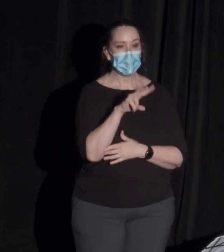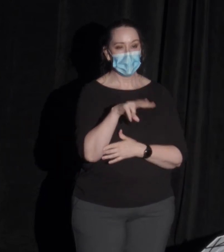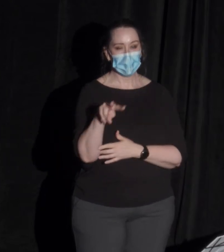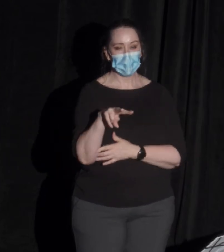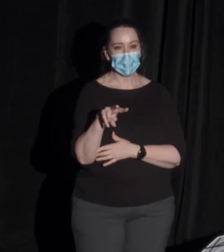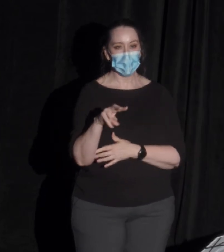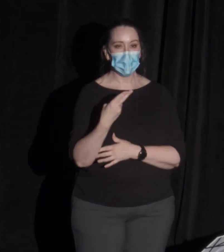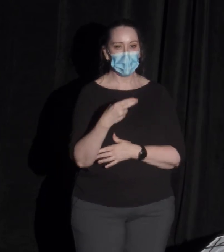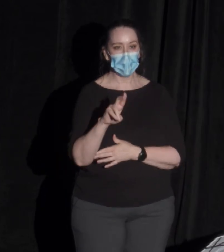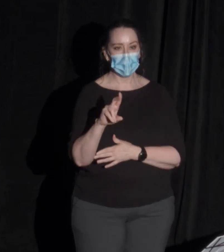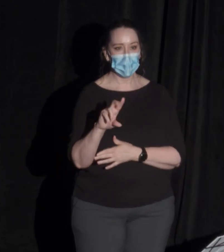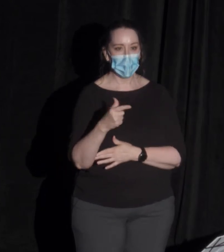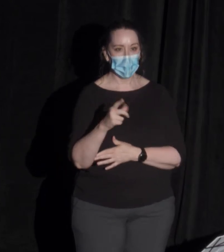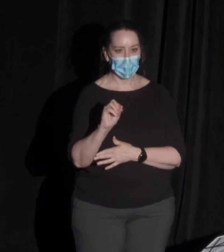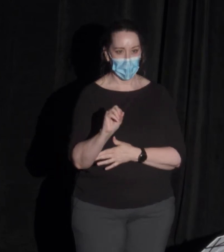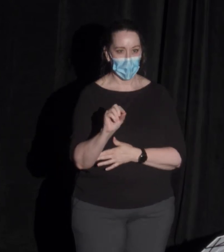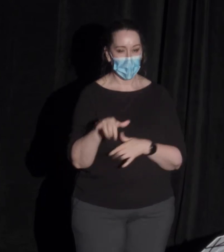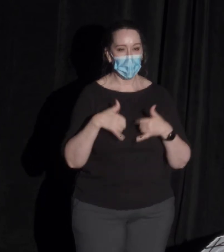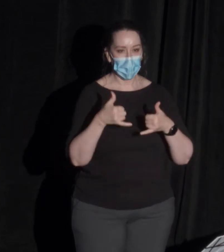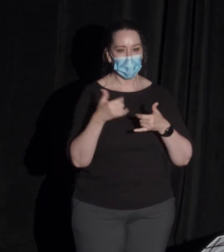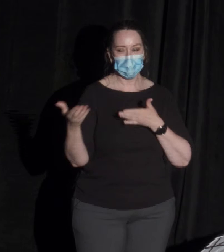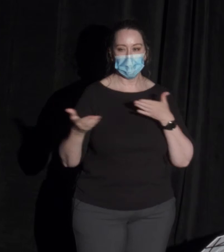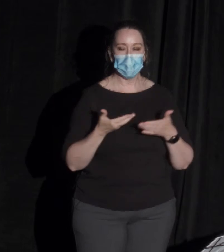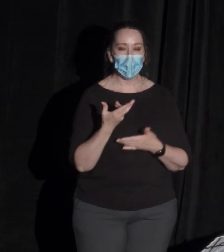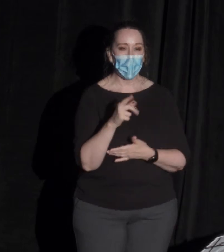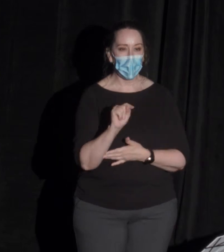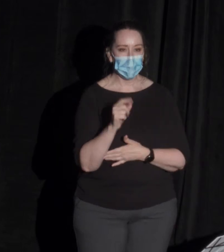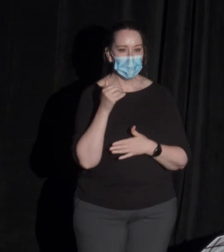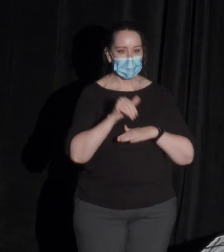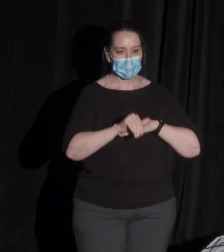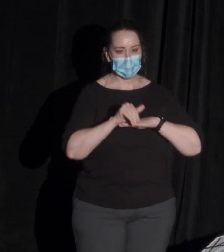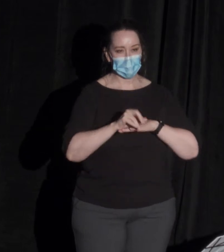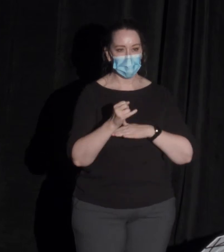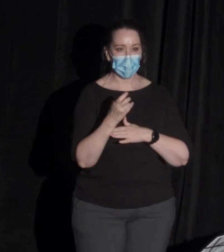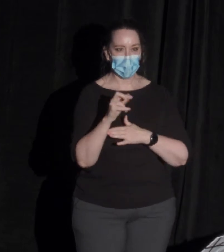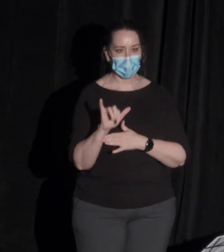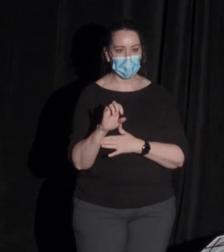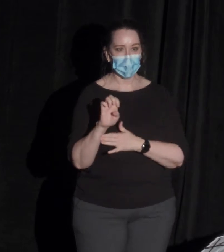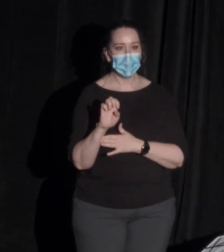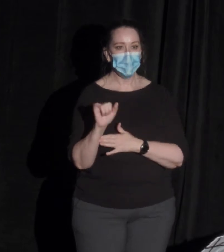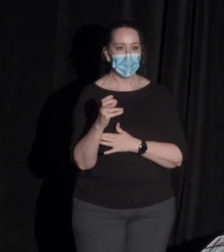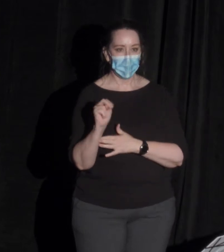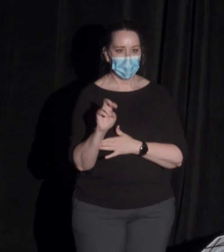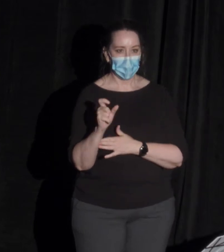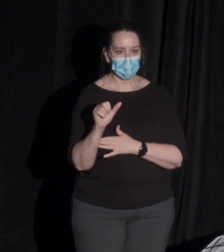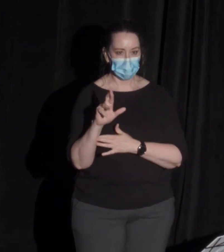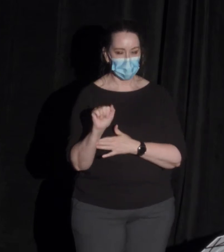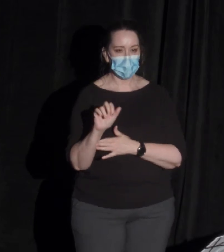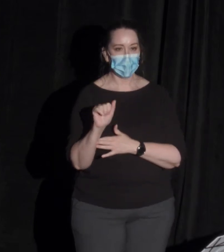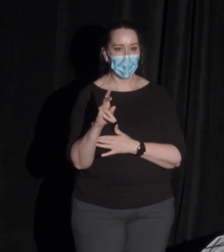Awards. Please welcome your hosts for the evening, Charlie Jane Anders and Annalie Newitz.